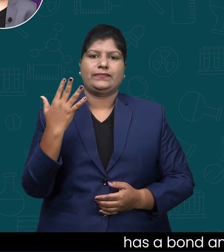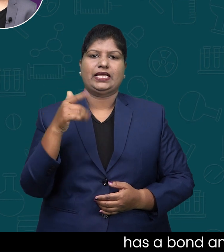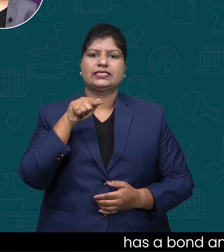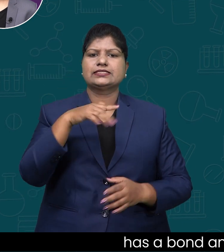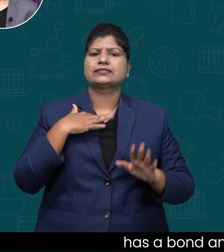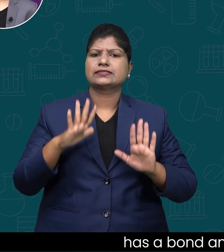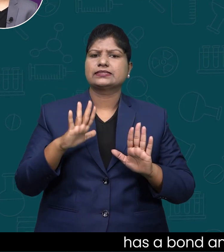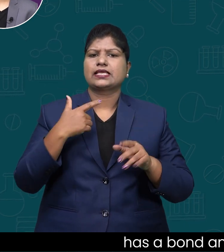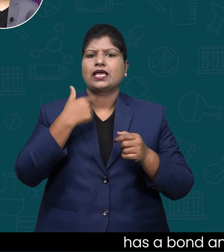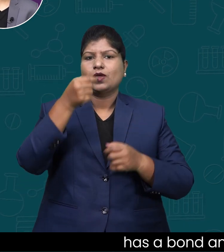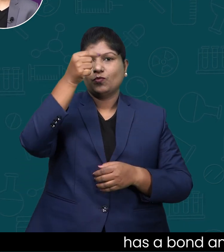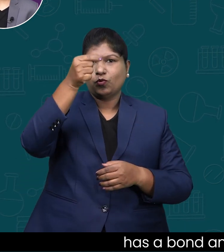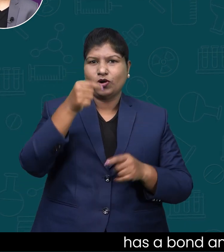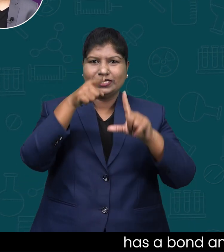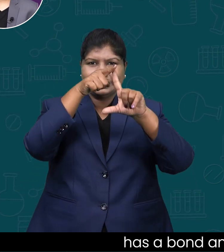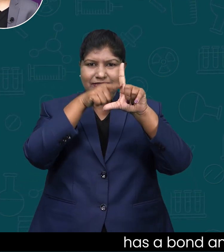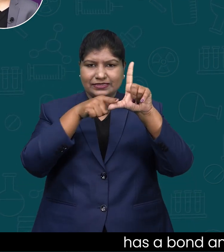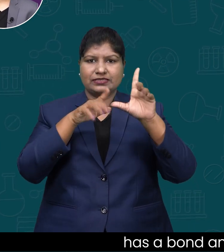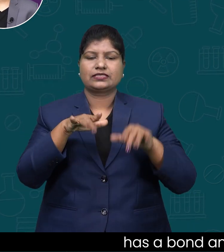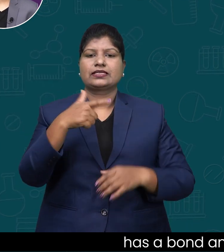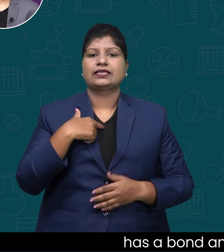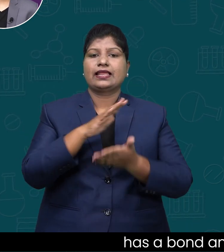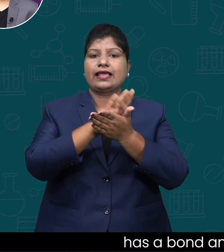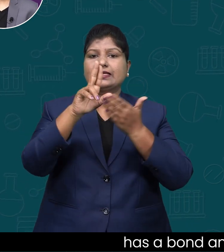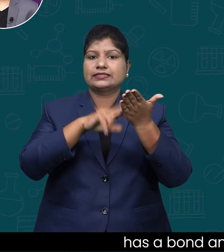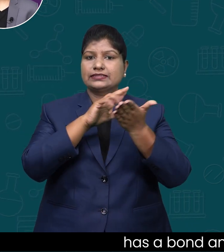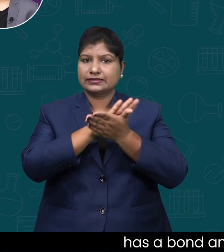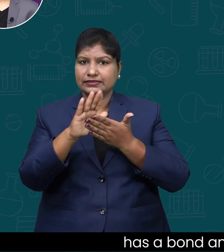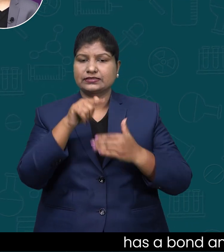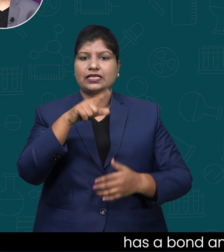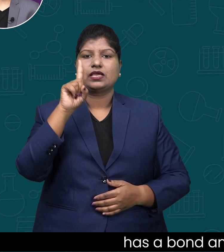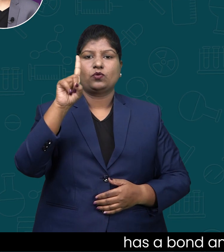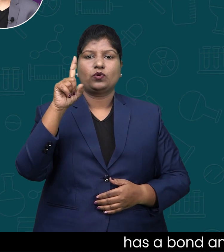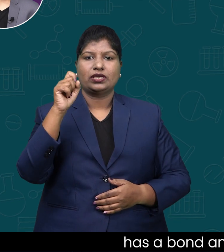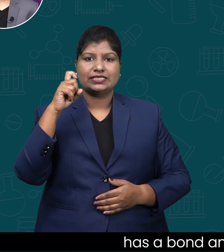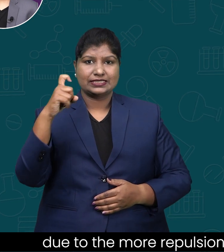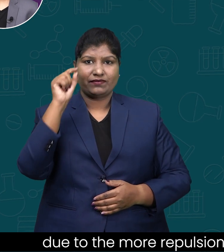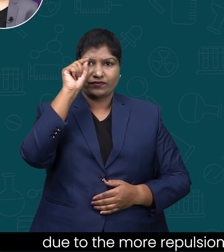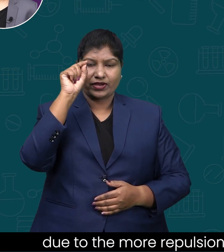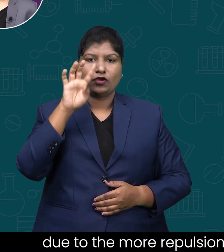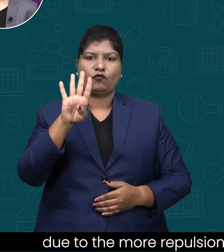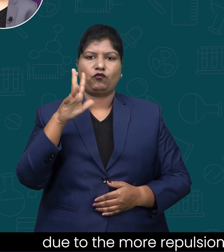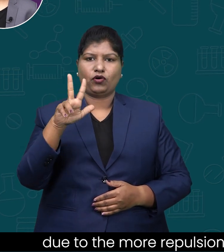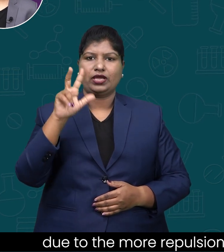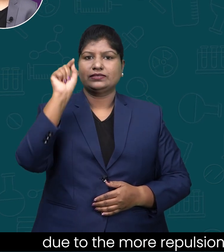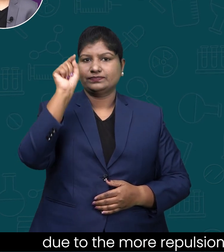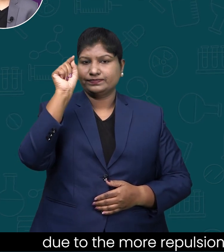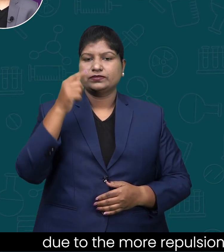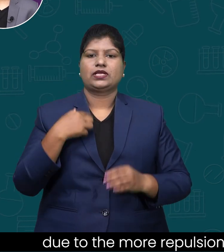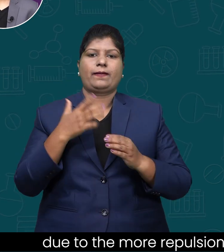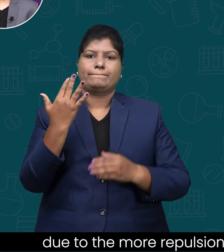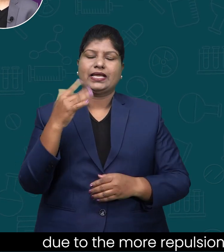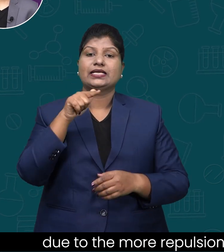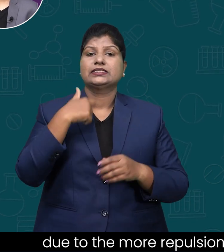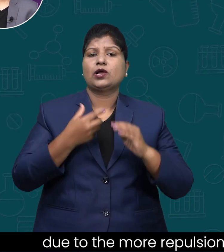angle in HNH is 107 degrees 48 minutes due to the more repulsion